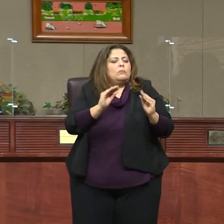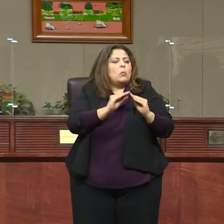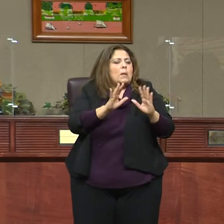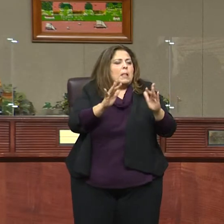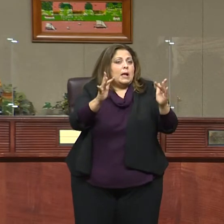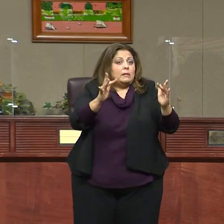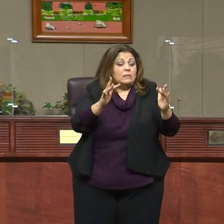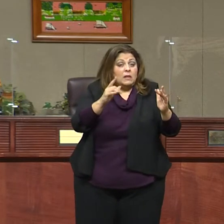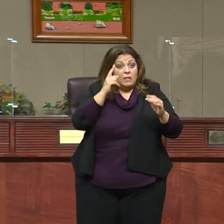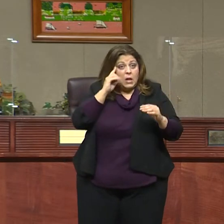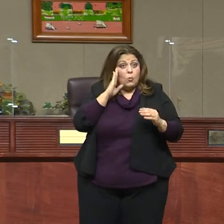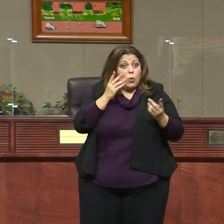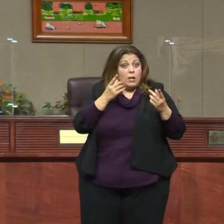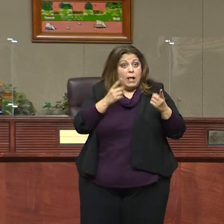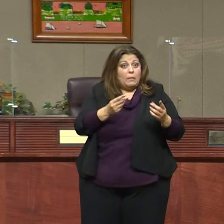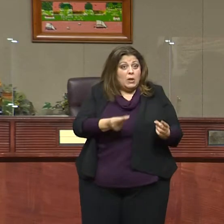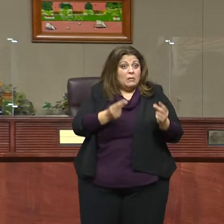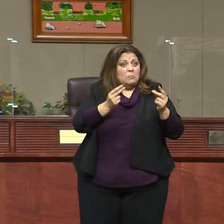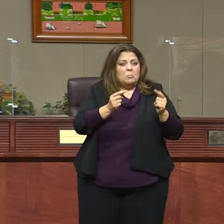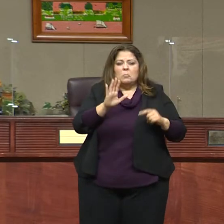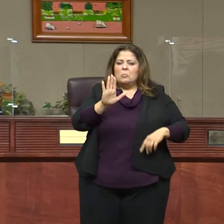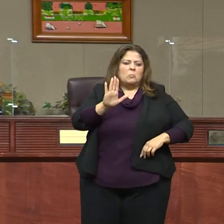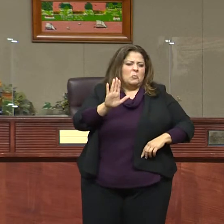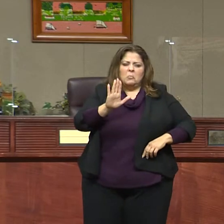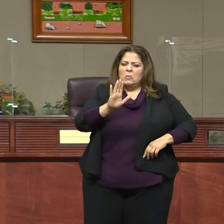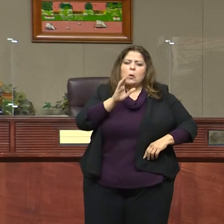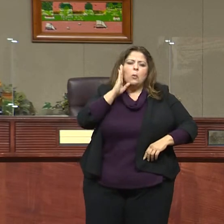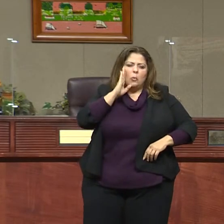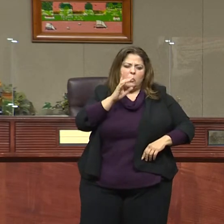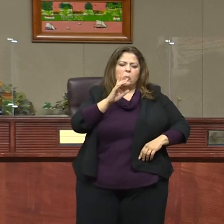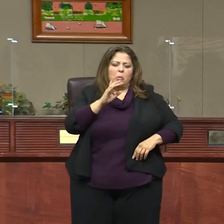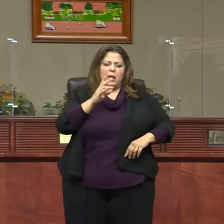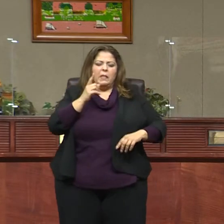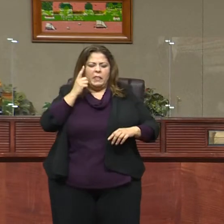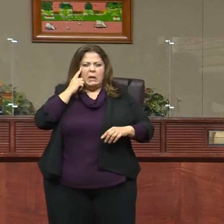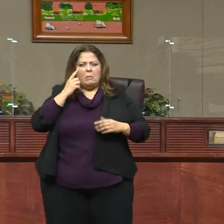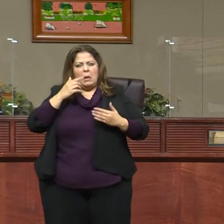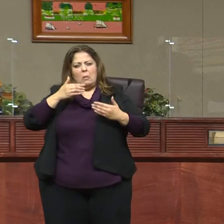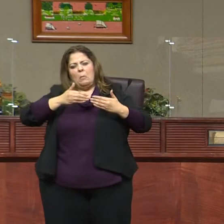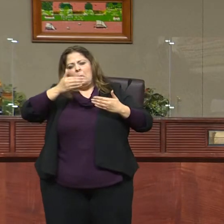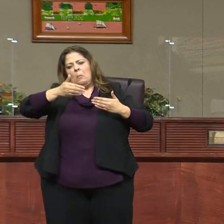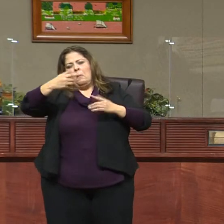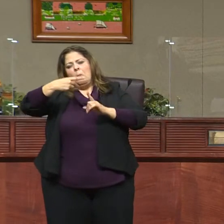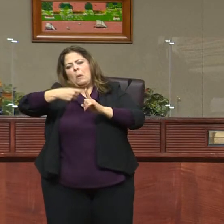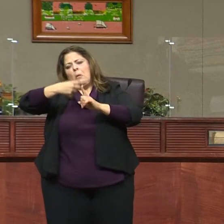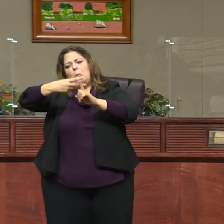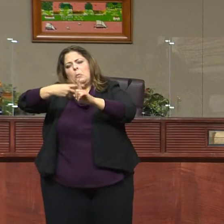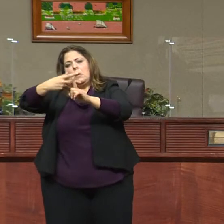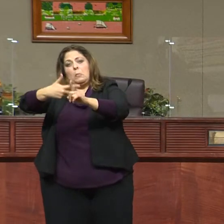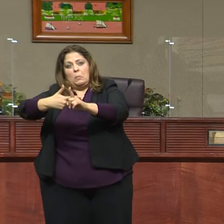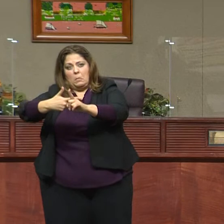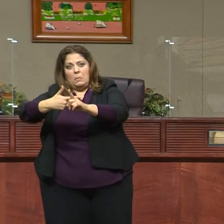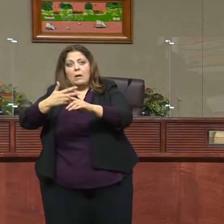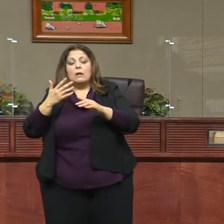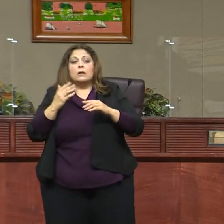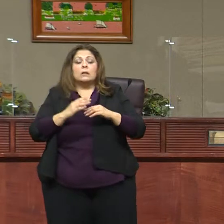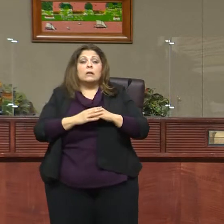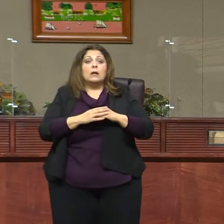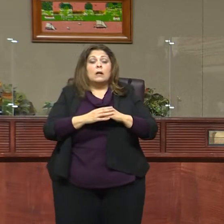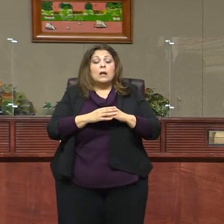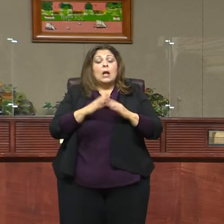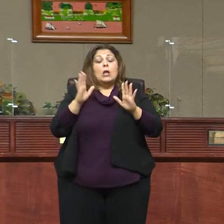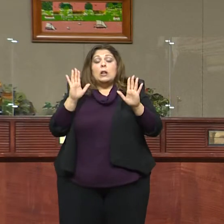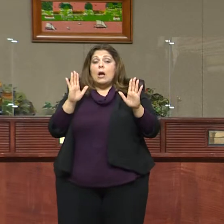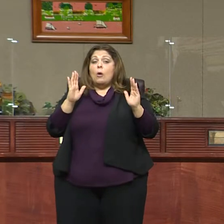months before you can see any significant reduction in the wearing of facial coverings. I think what you may see sooner